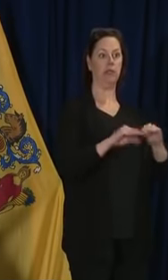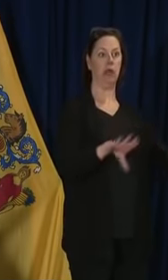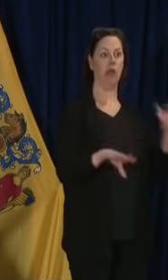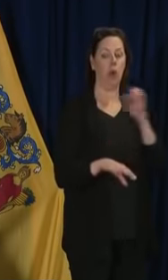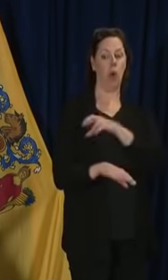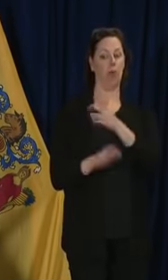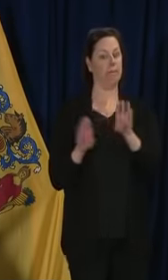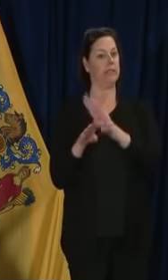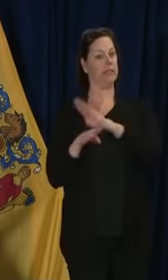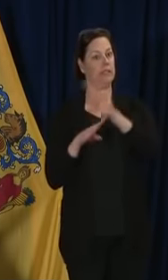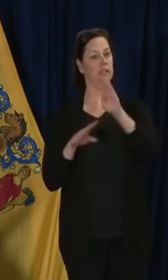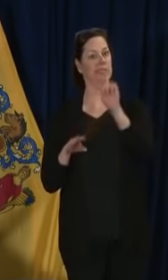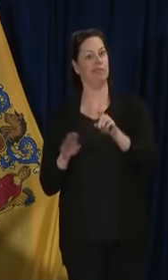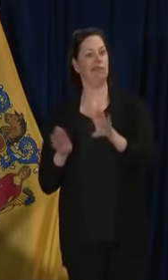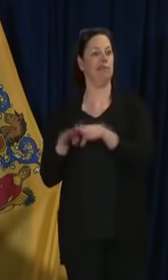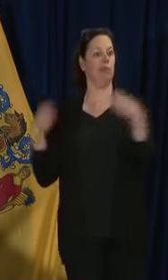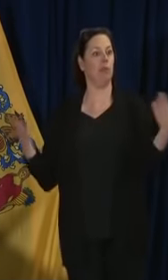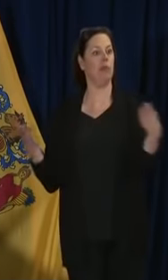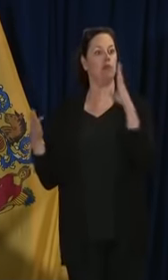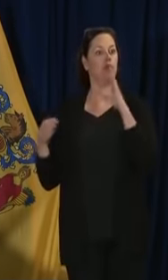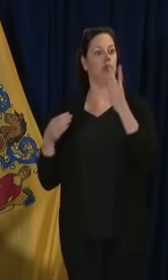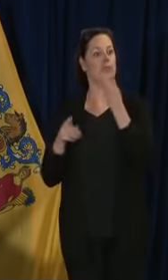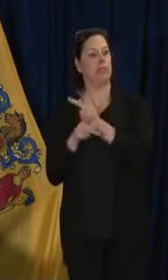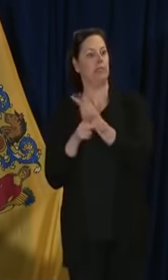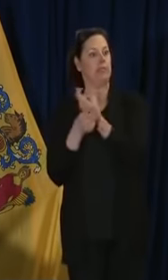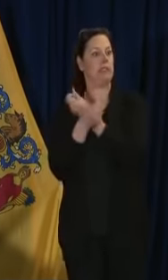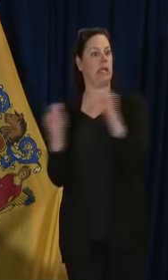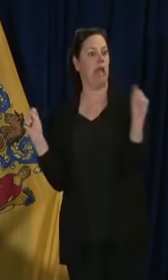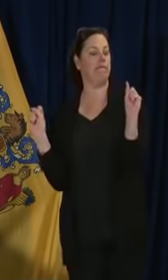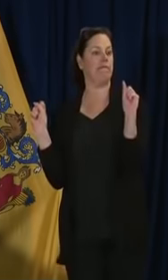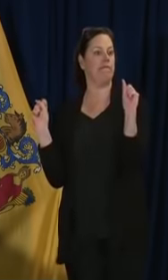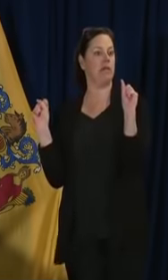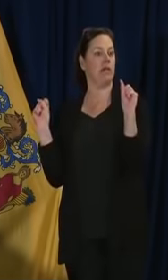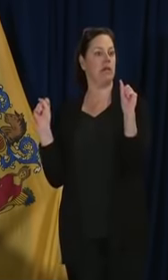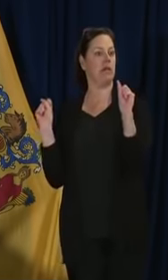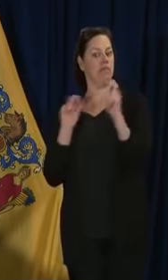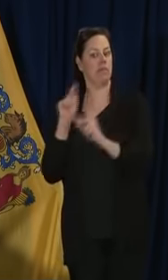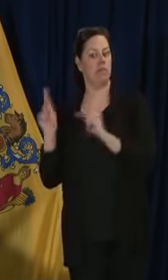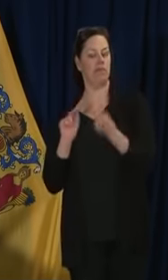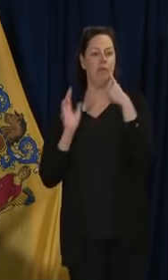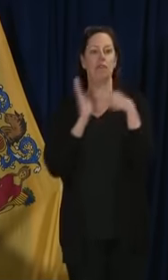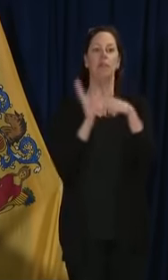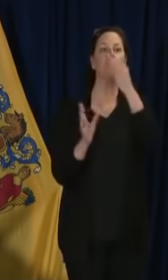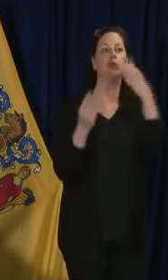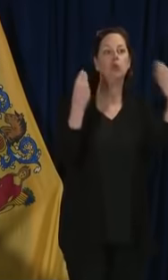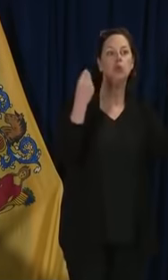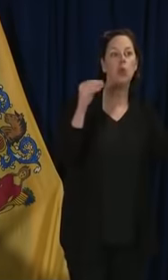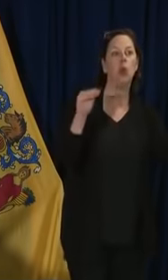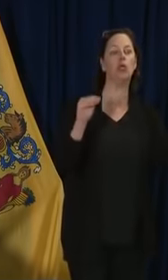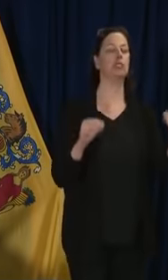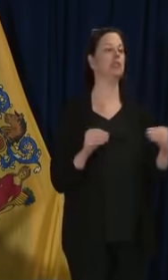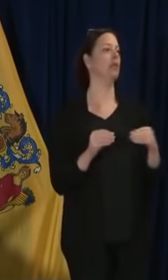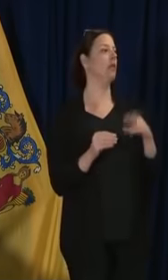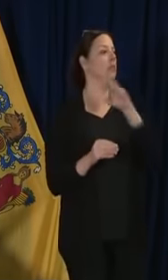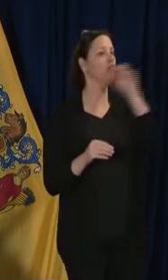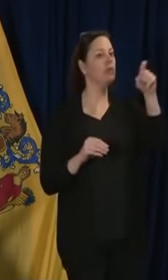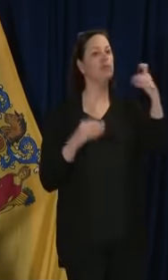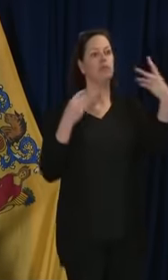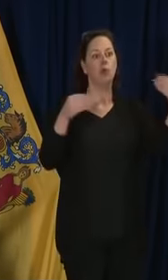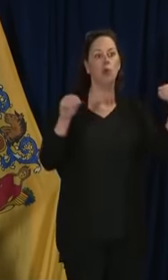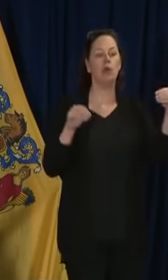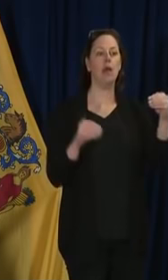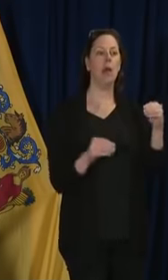health, safety, and welfare, such as supermarkets and grocery stores, pharmacies, medical